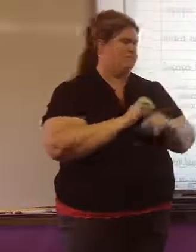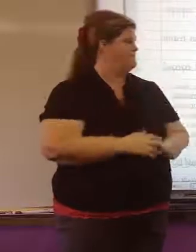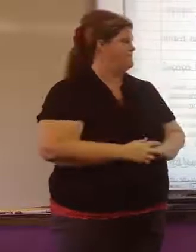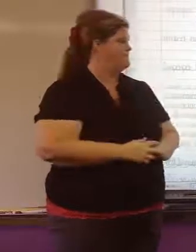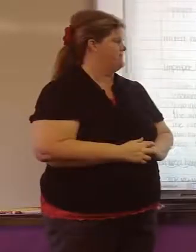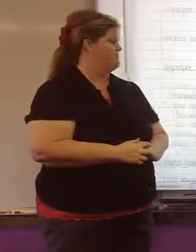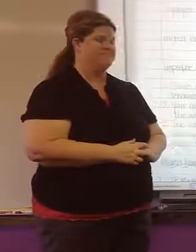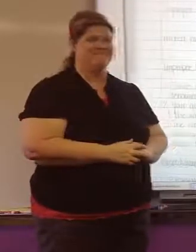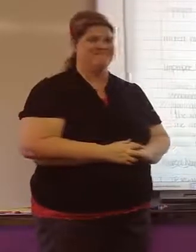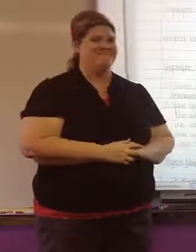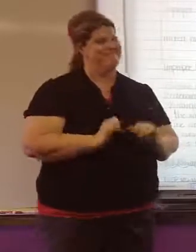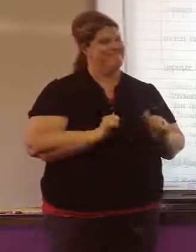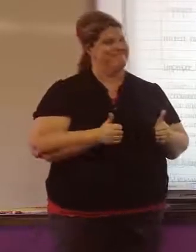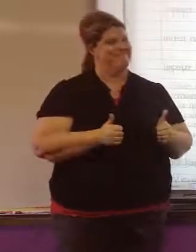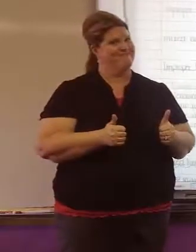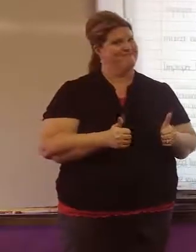2/5.